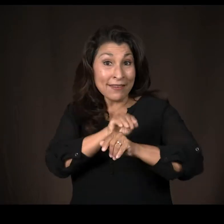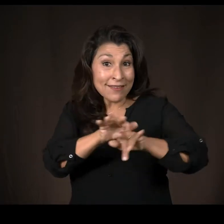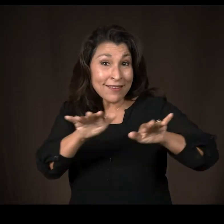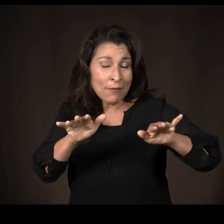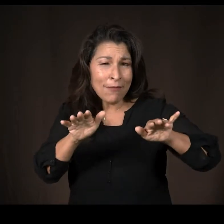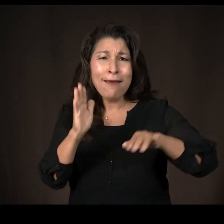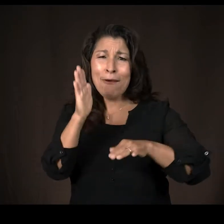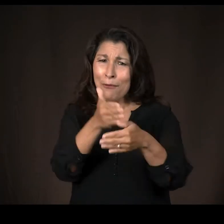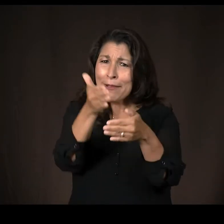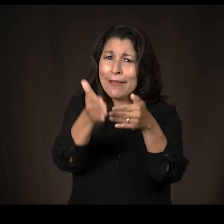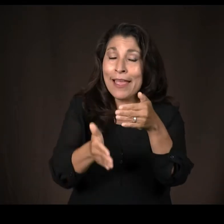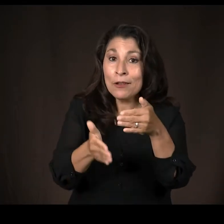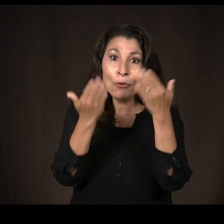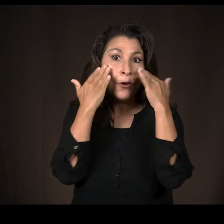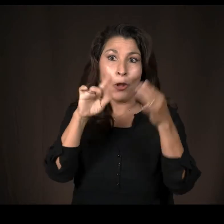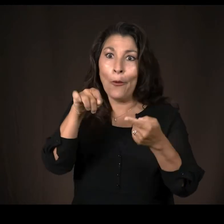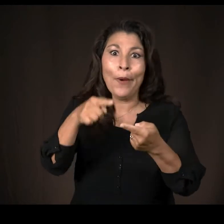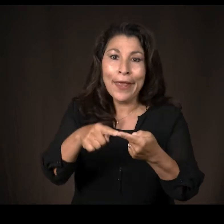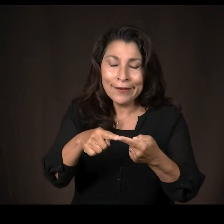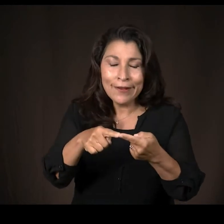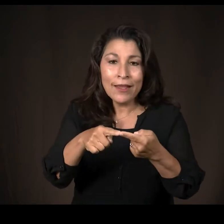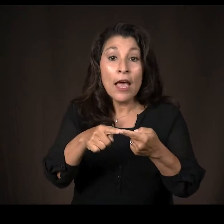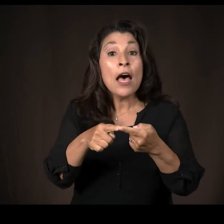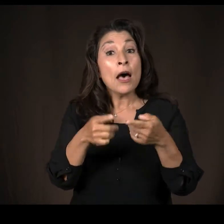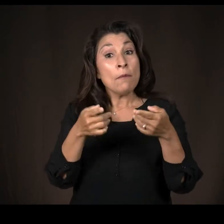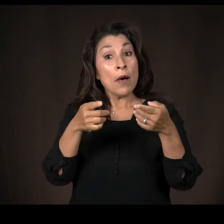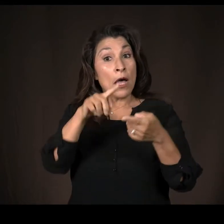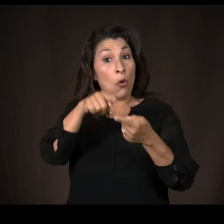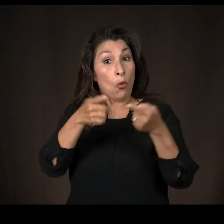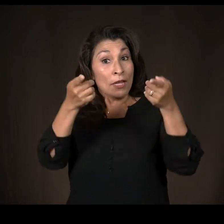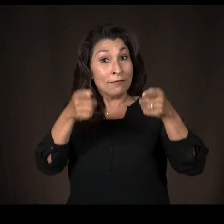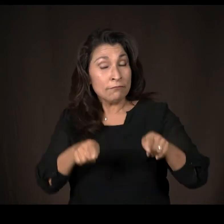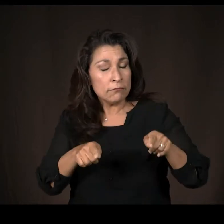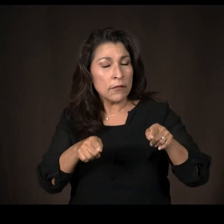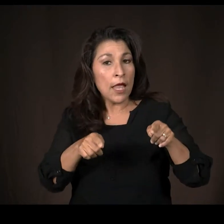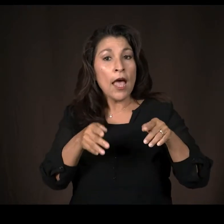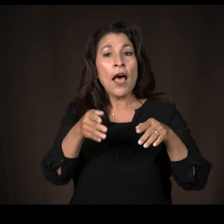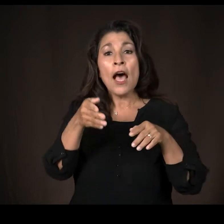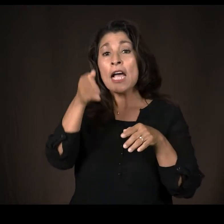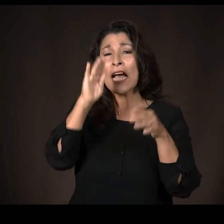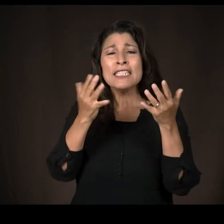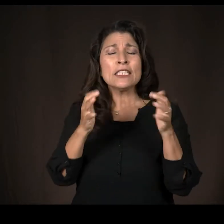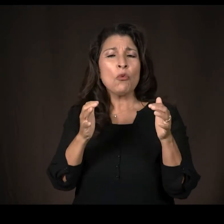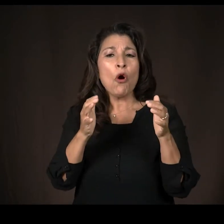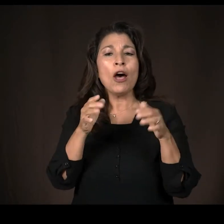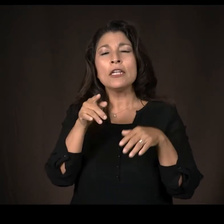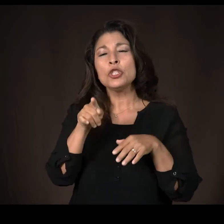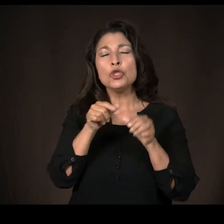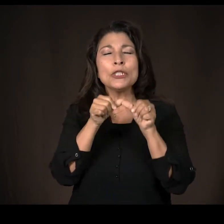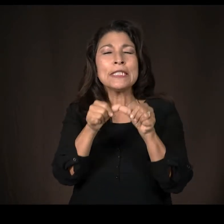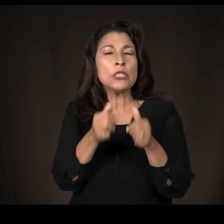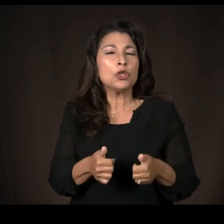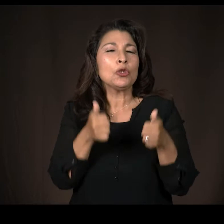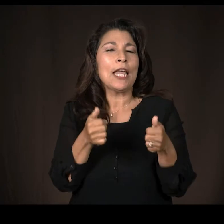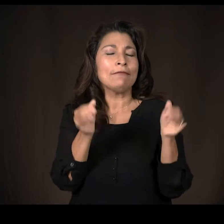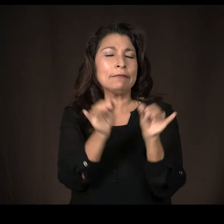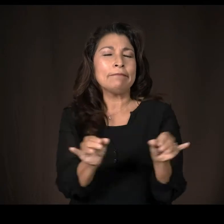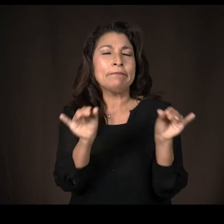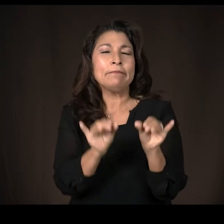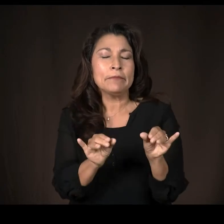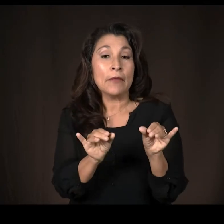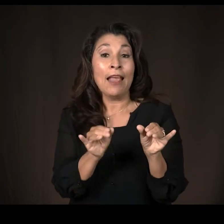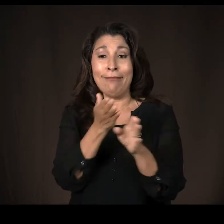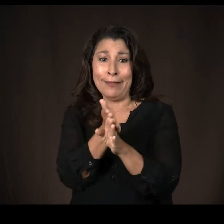COVID pandemic is going to end, obviously, at some point. And when that ends, God doesn't want you to just resume your old